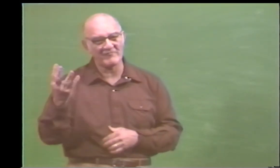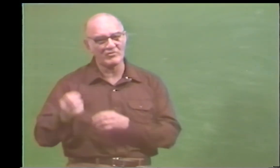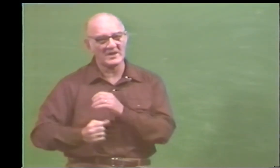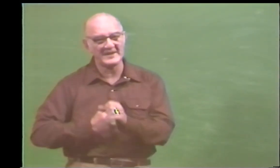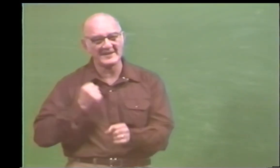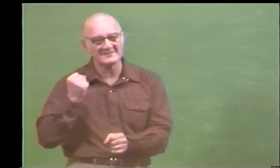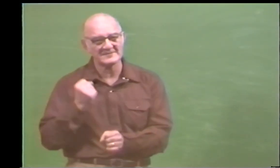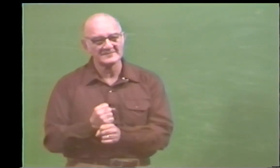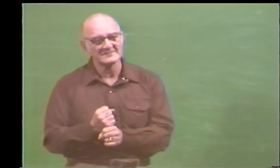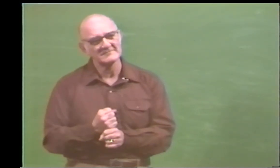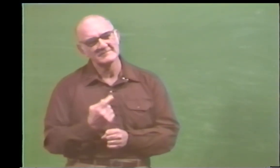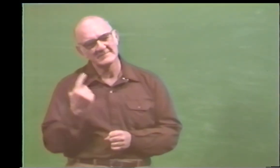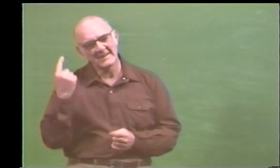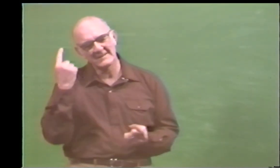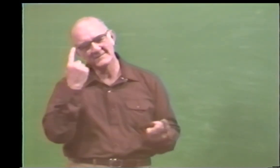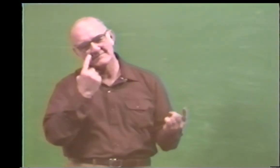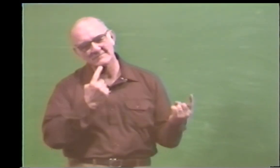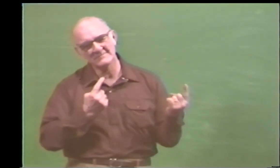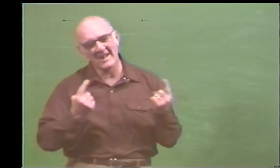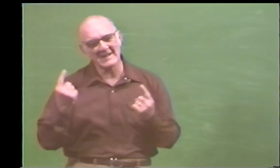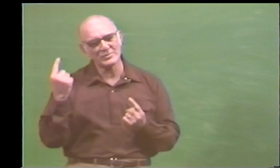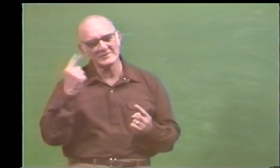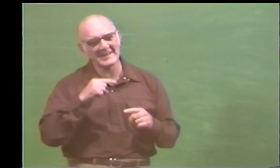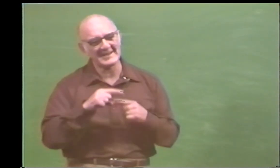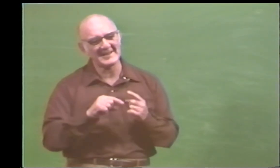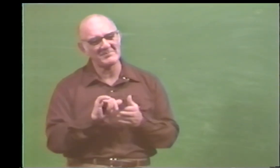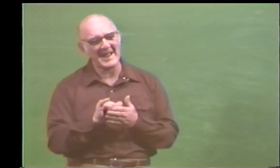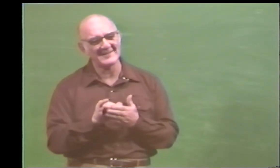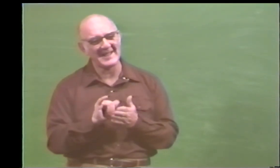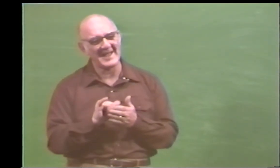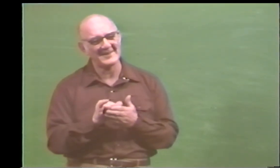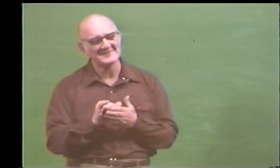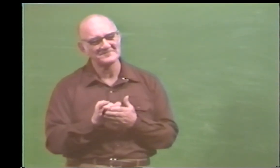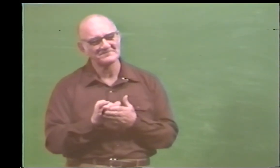several years, got to thinking about that.